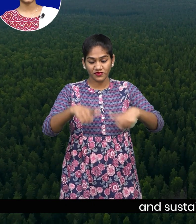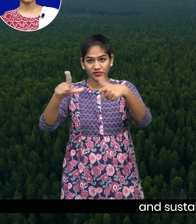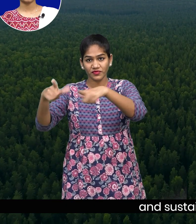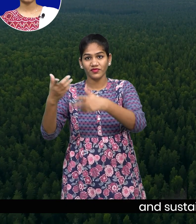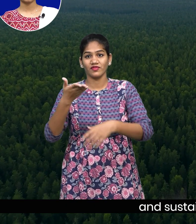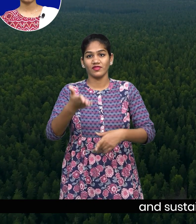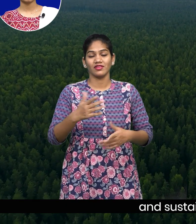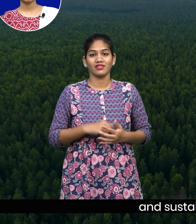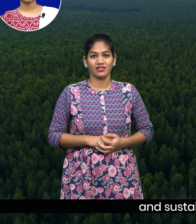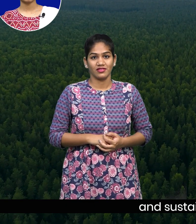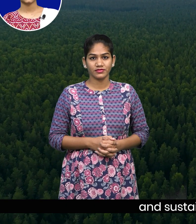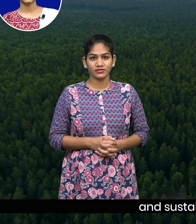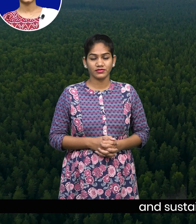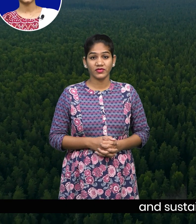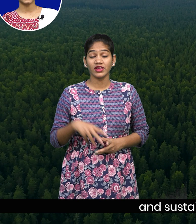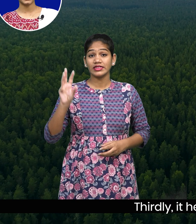forest.